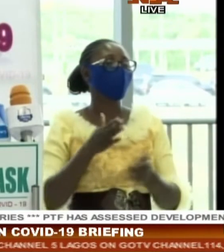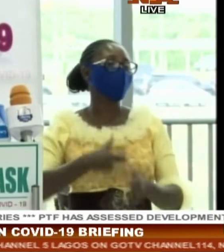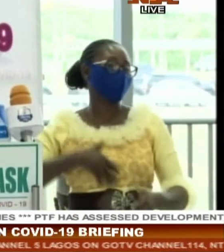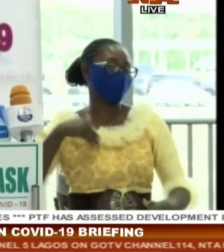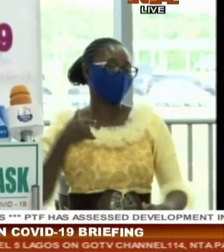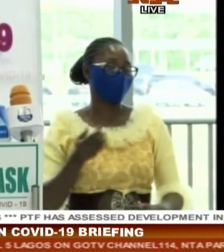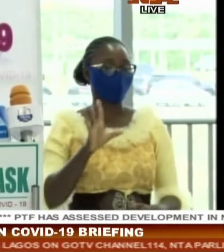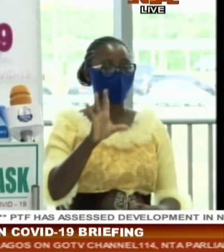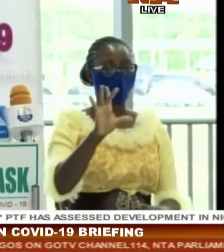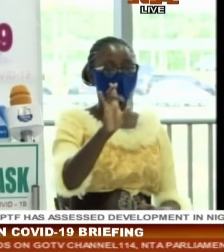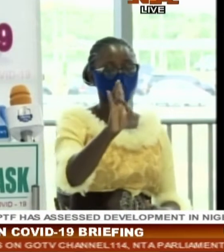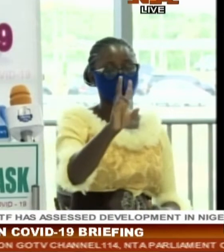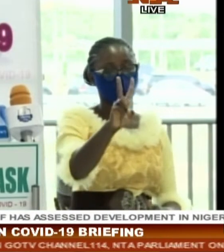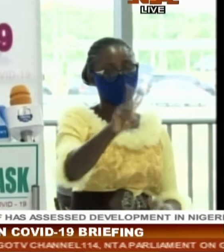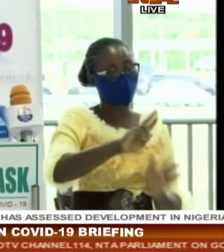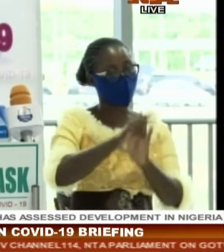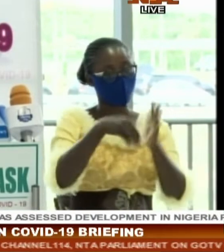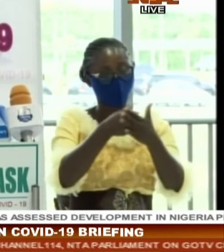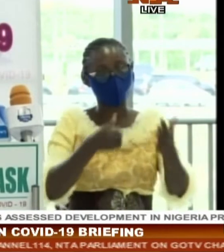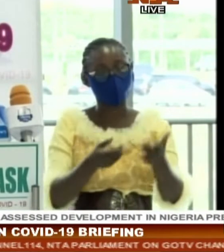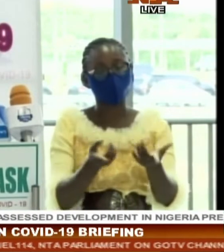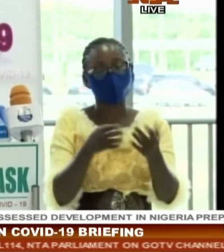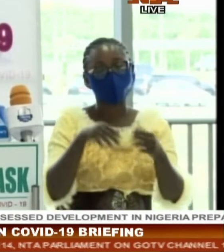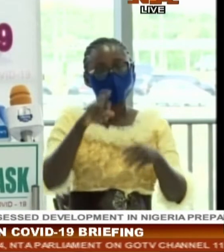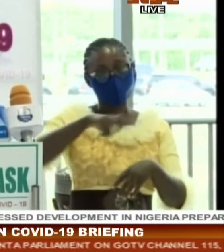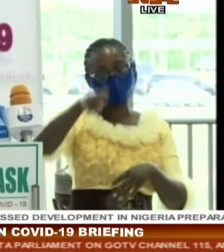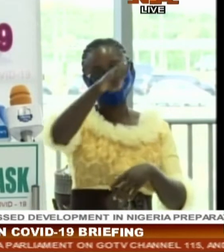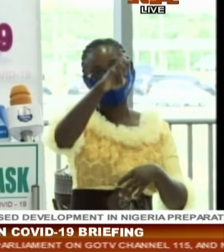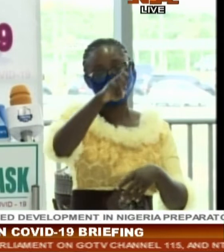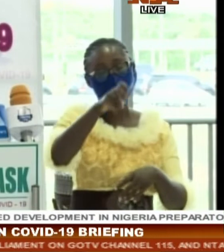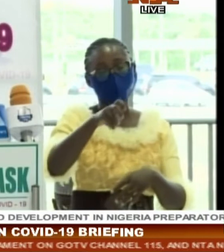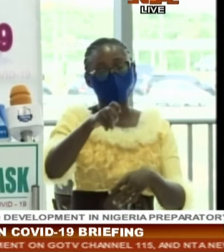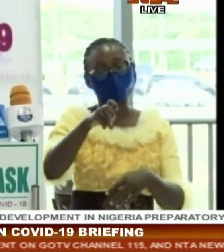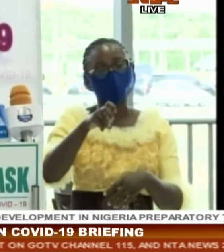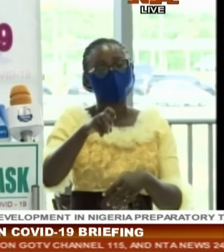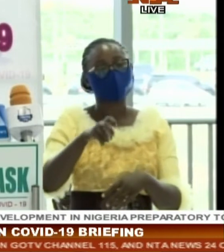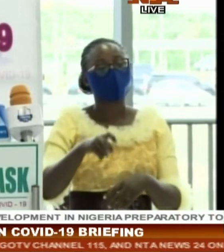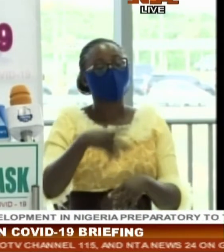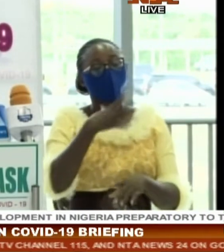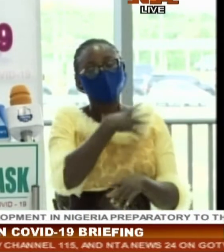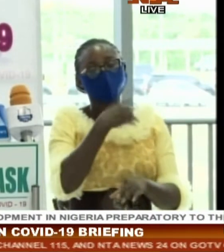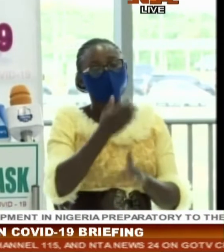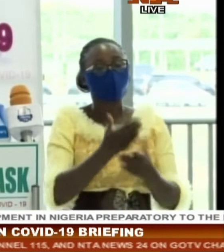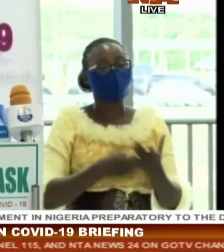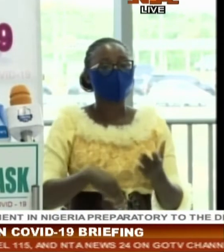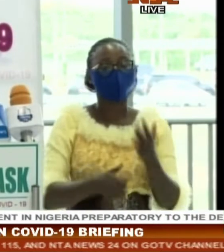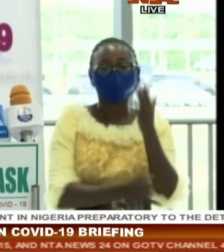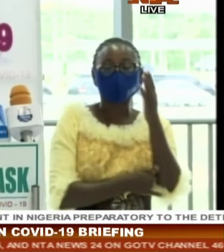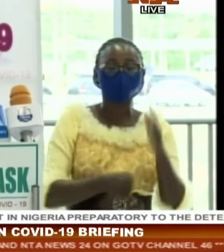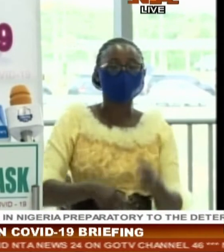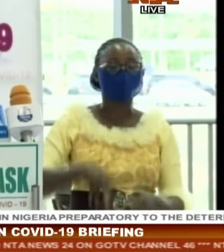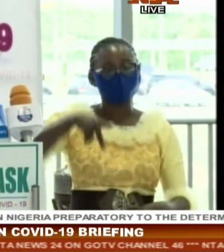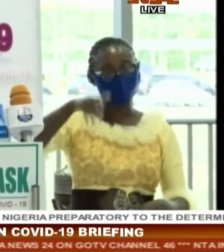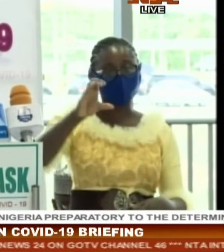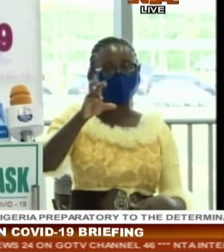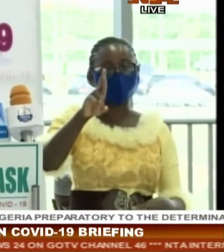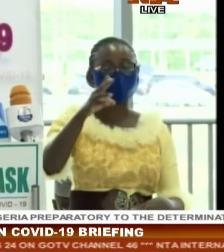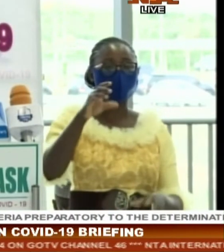pre-boarding. And note that certain countries, the PCR test will only be accepted